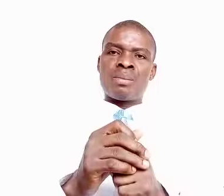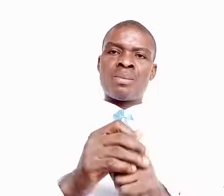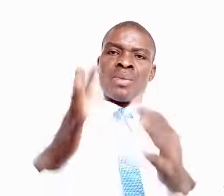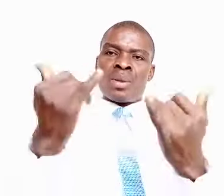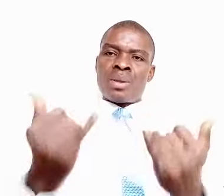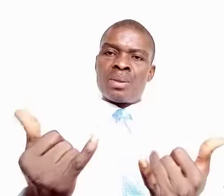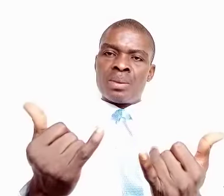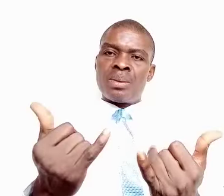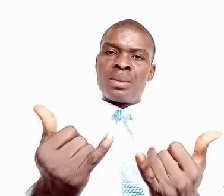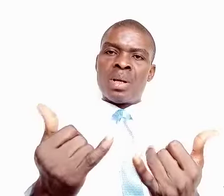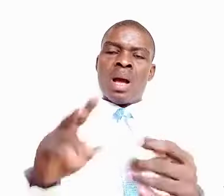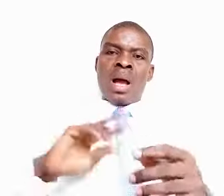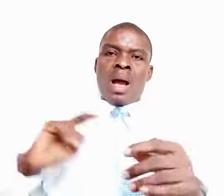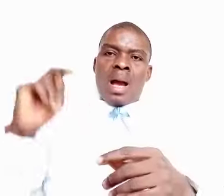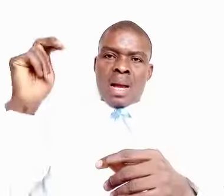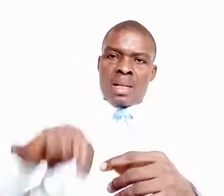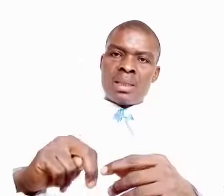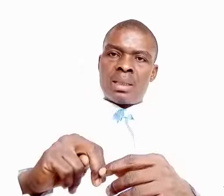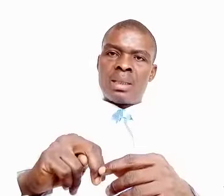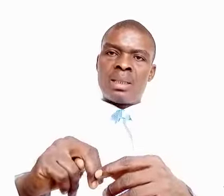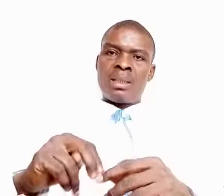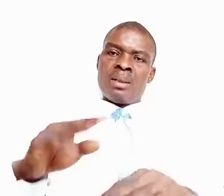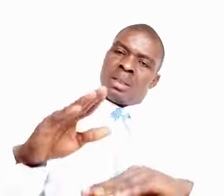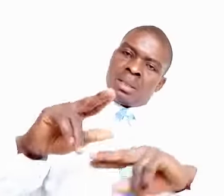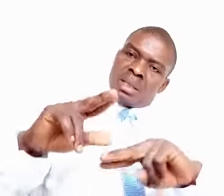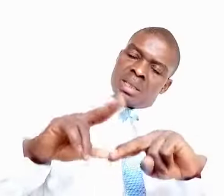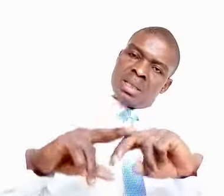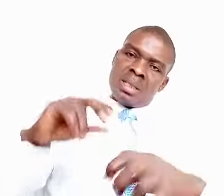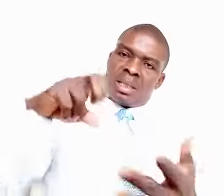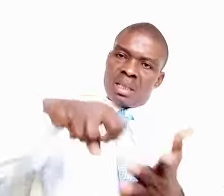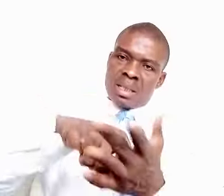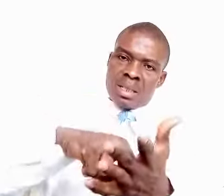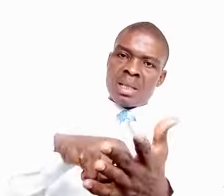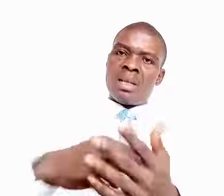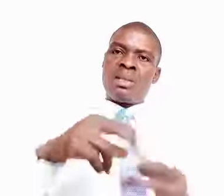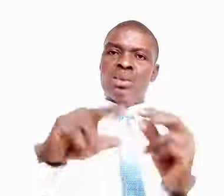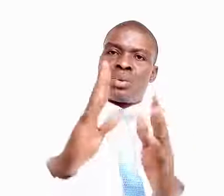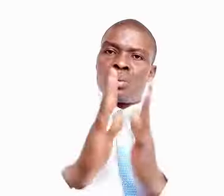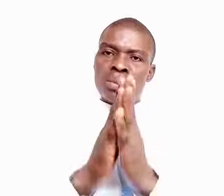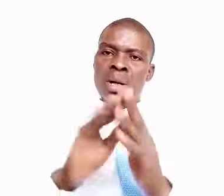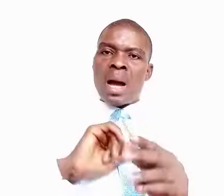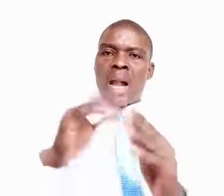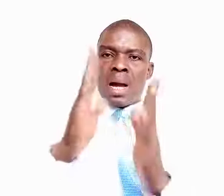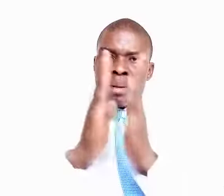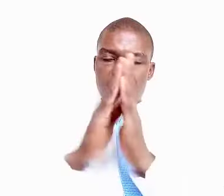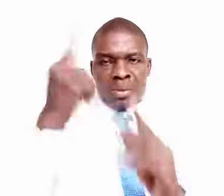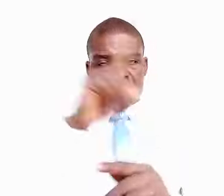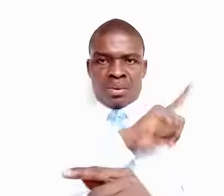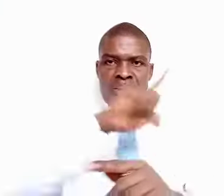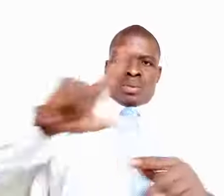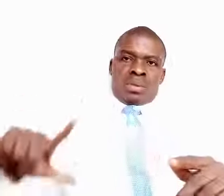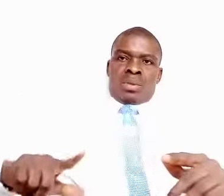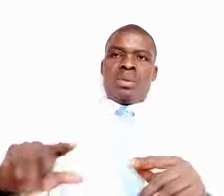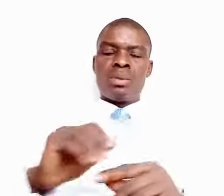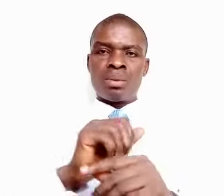Now, I lay me down to sleep. Now, I pray the Lord my soul to keep. If